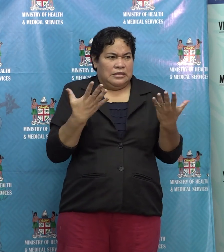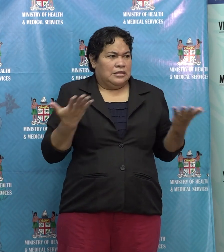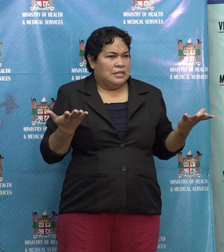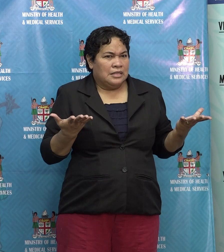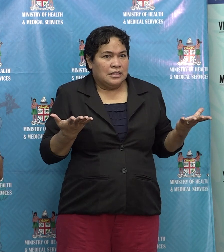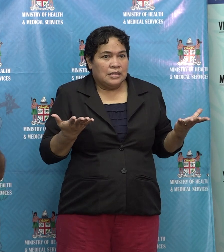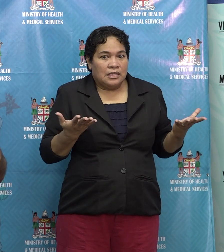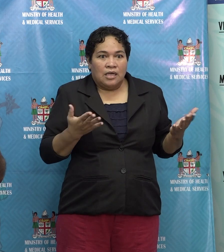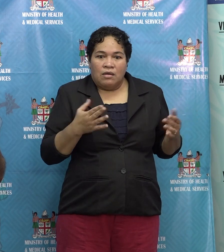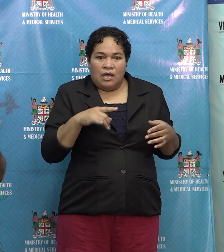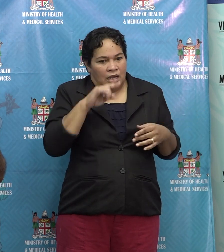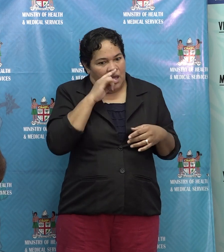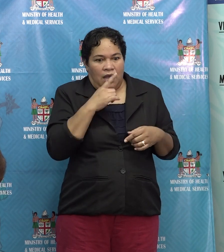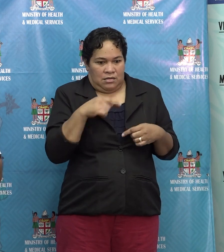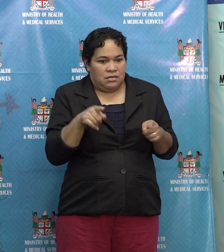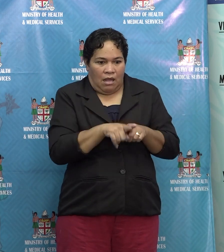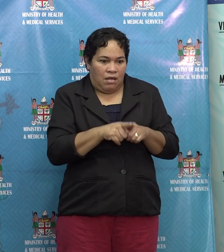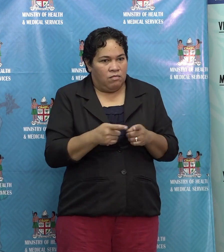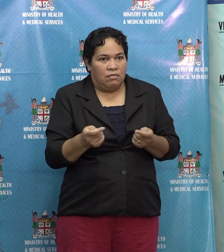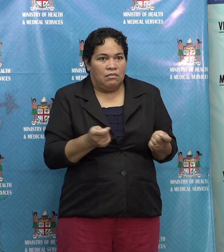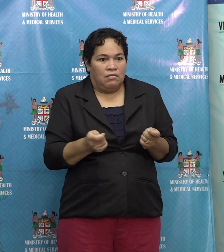this type of operation for a very long time.